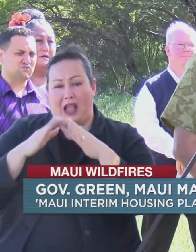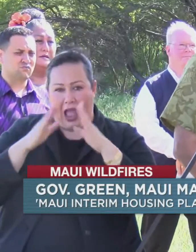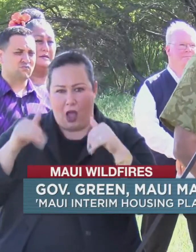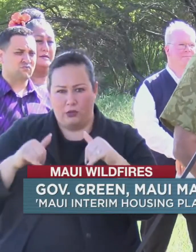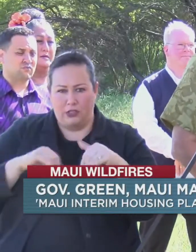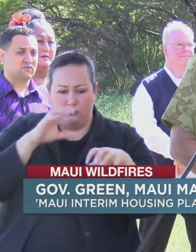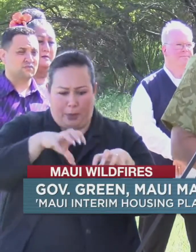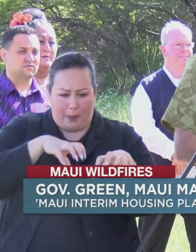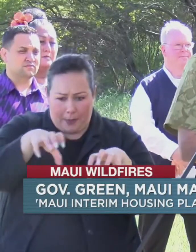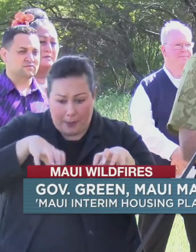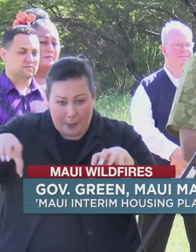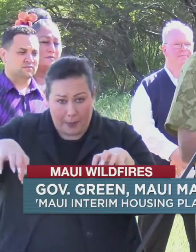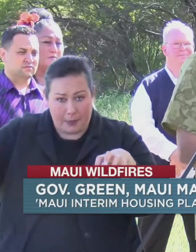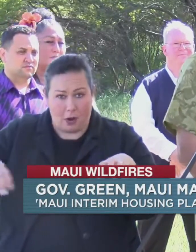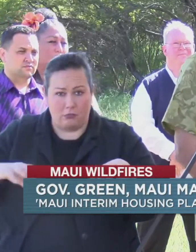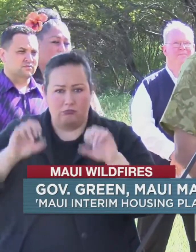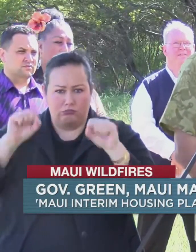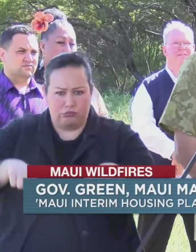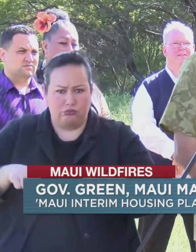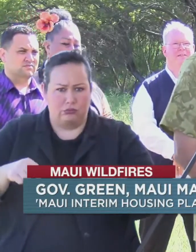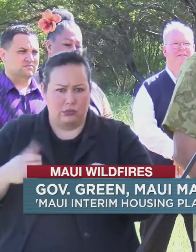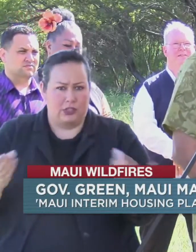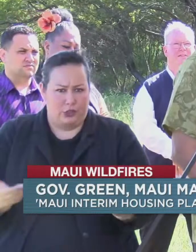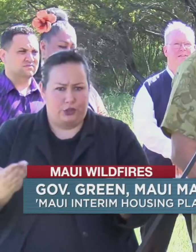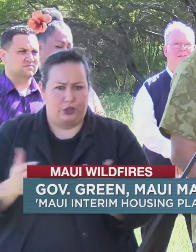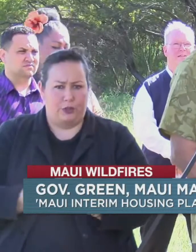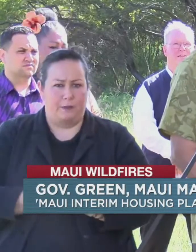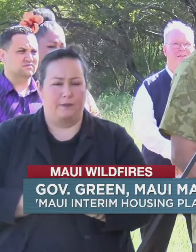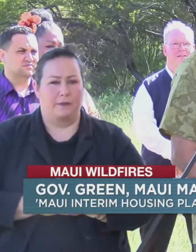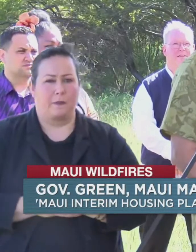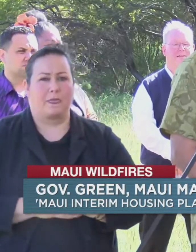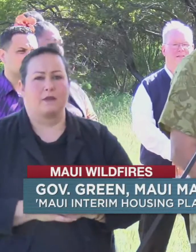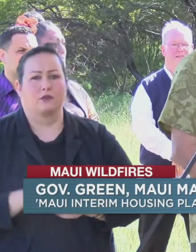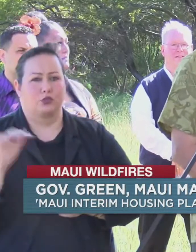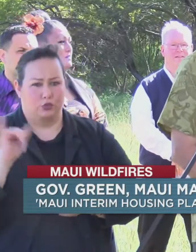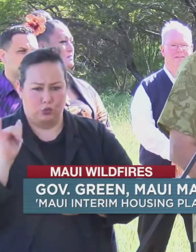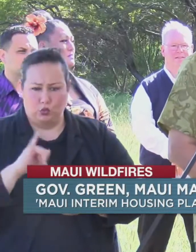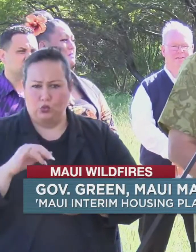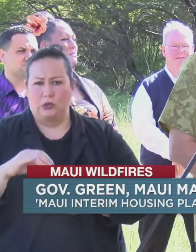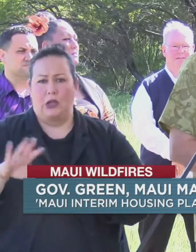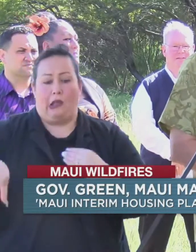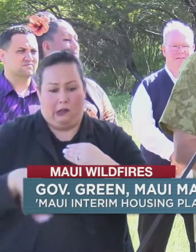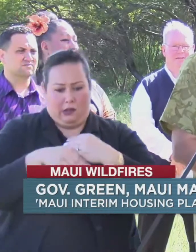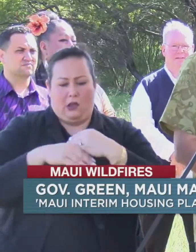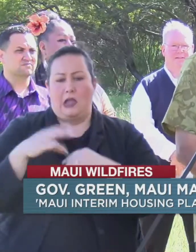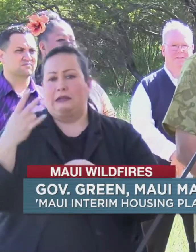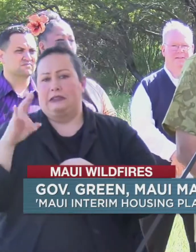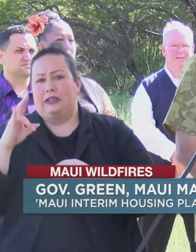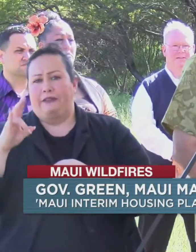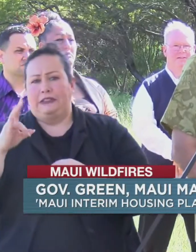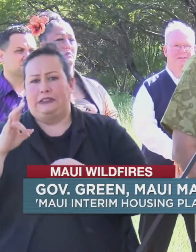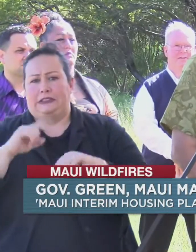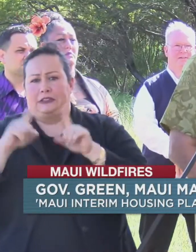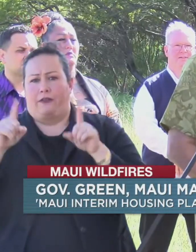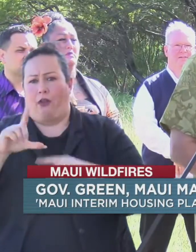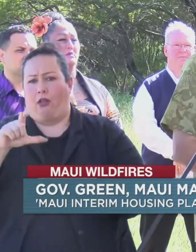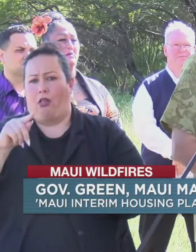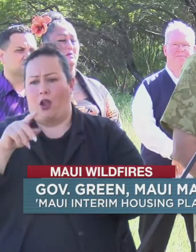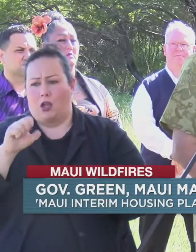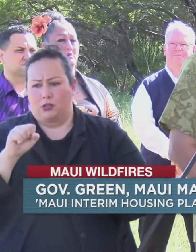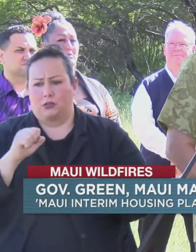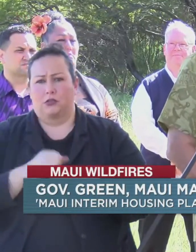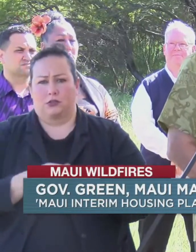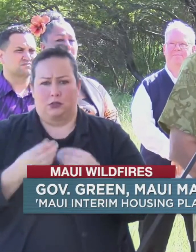Maui. There are another 17 lots that we're all sitting at right now that the county actually negotiated with one of our